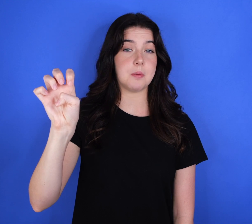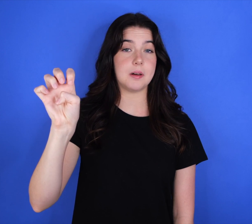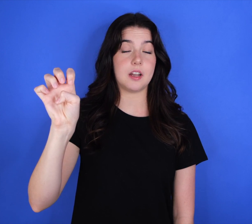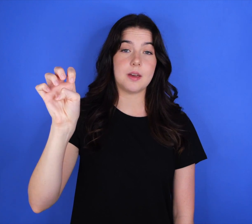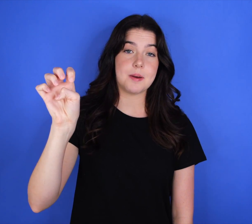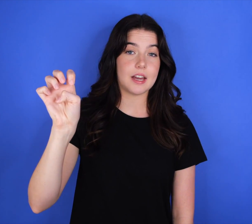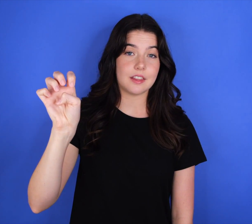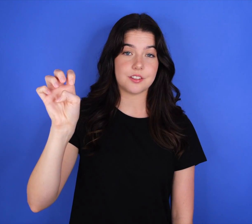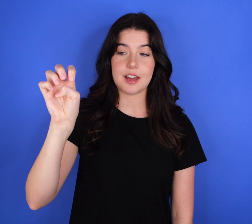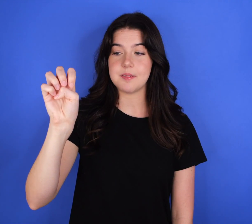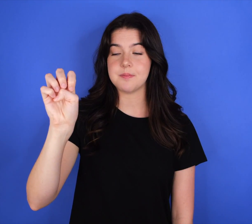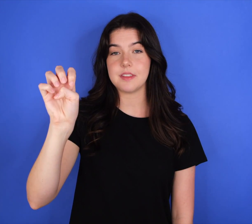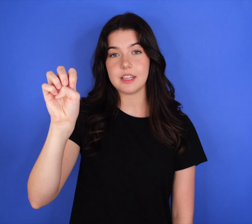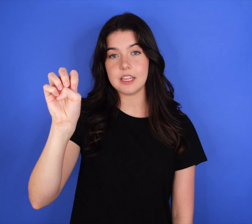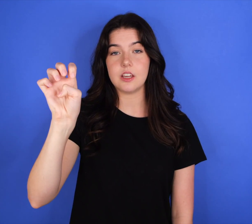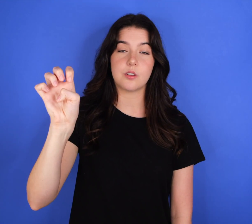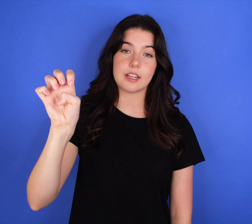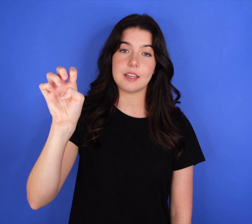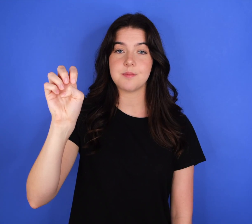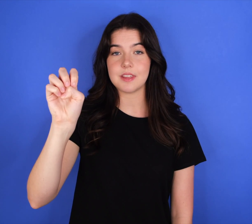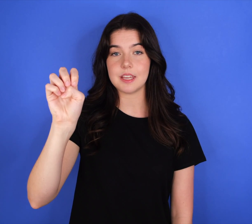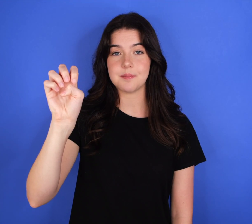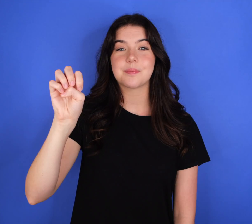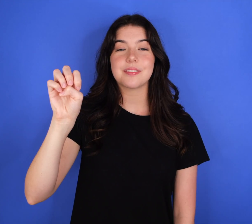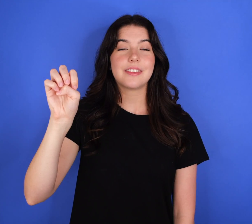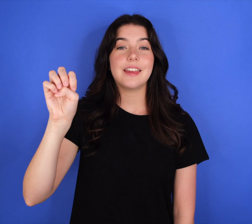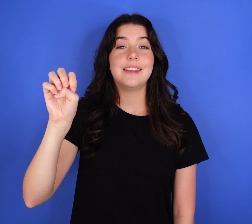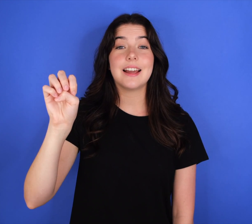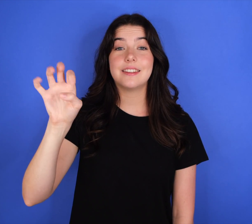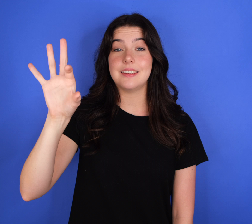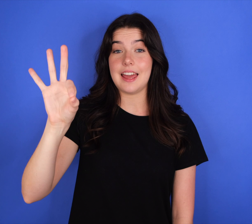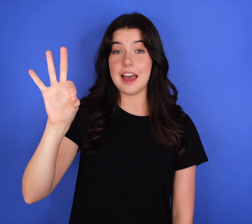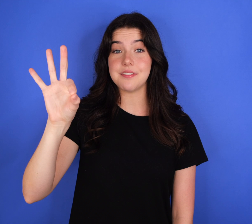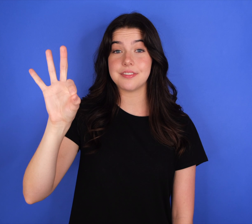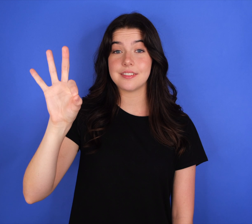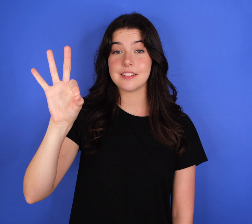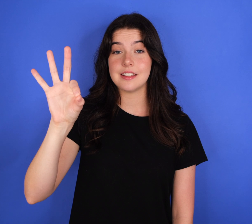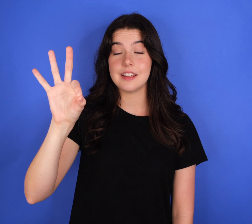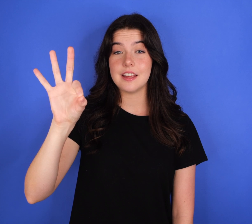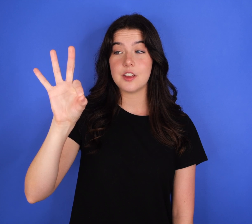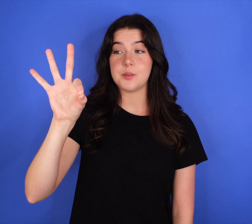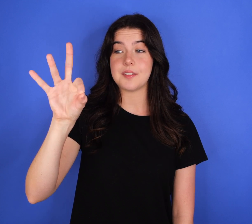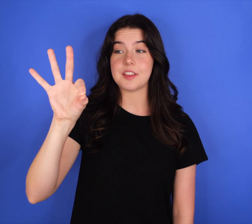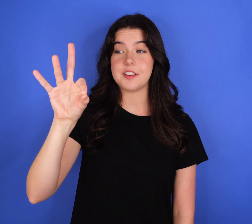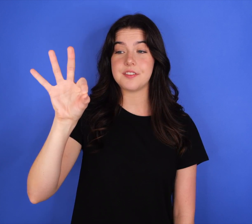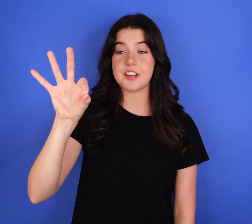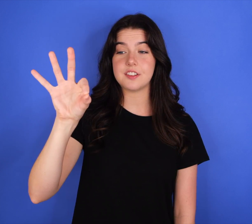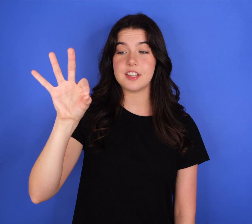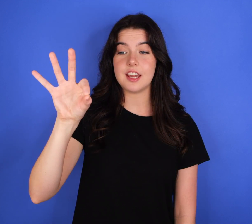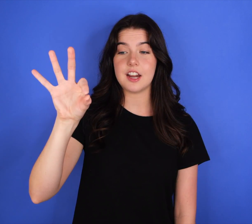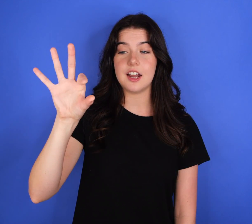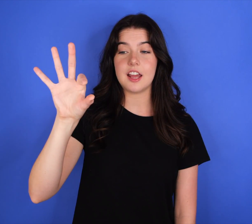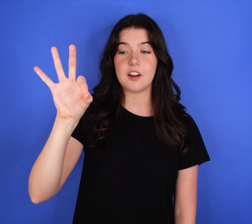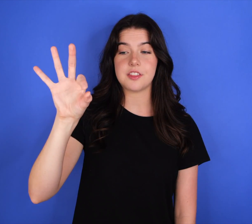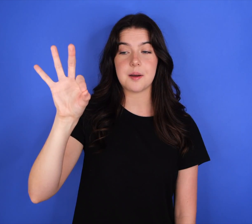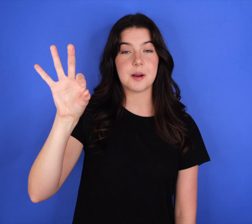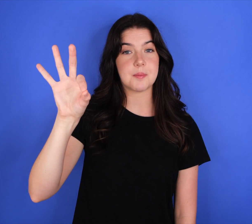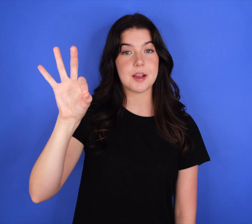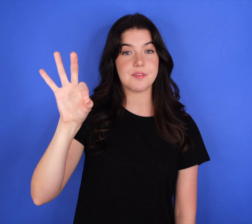it all the way back, that's fine. E or E. E. Next is F. So So we have our 3 fingers in the air and our thumb and our pointer finger